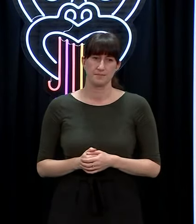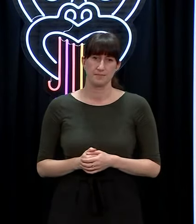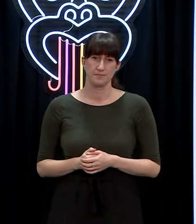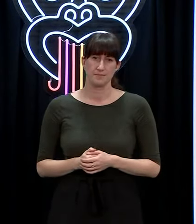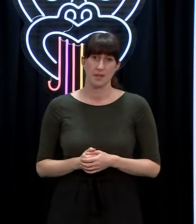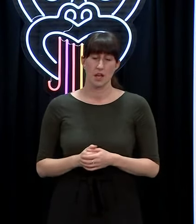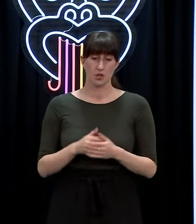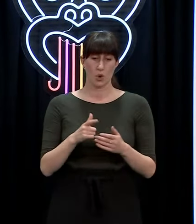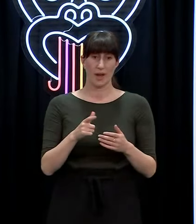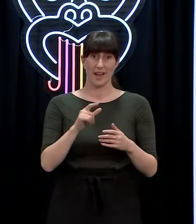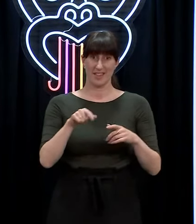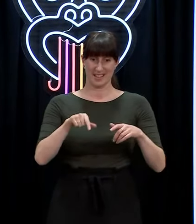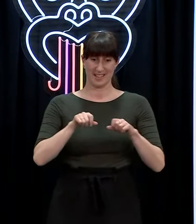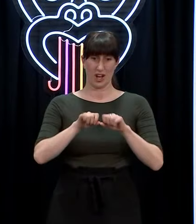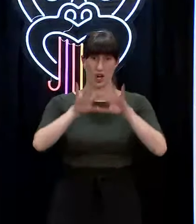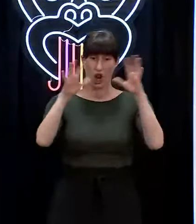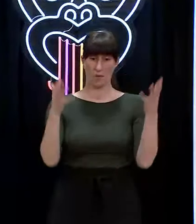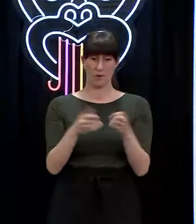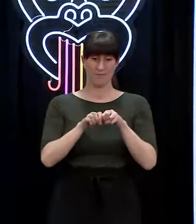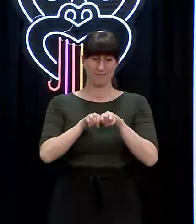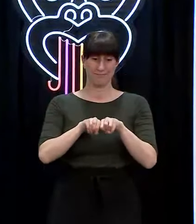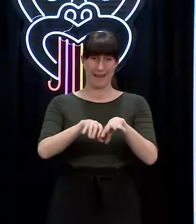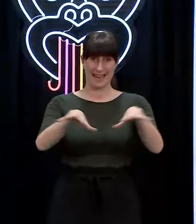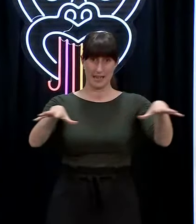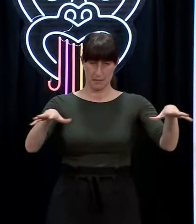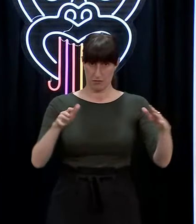a global pandemic?